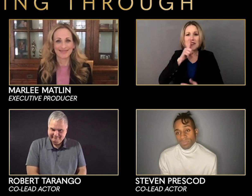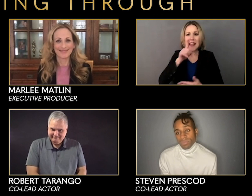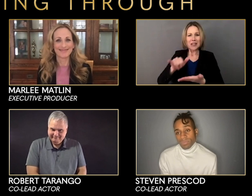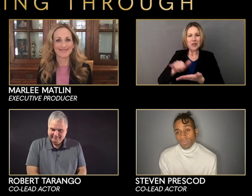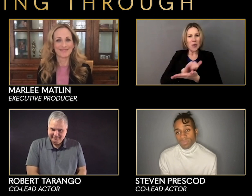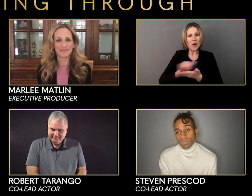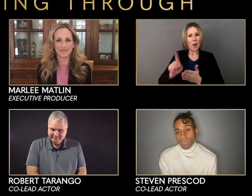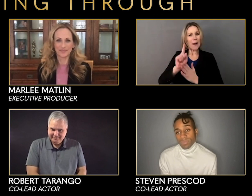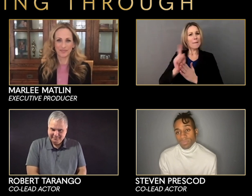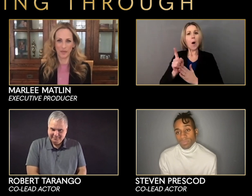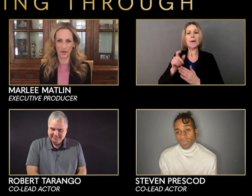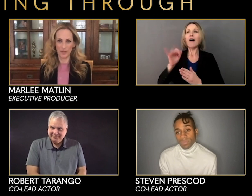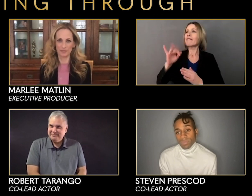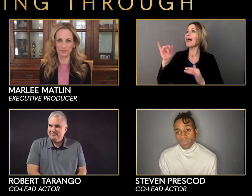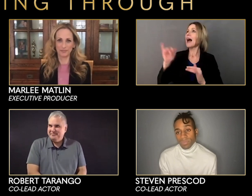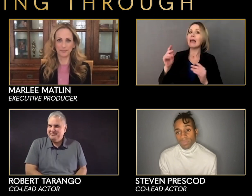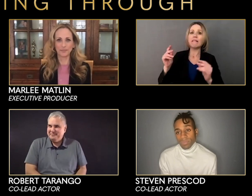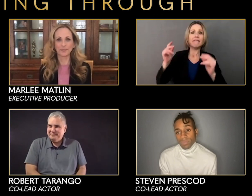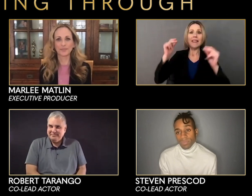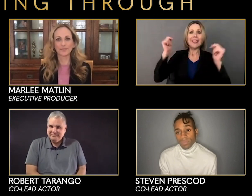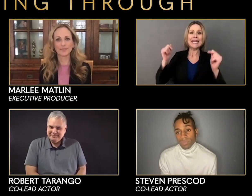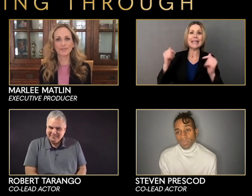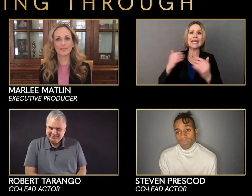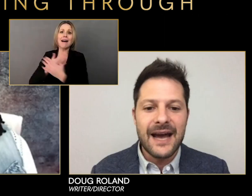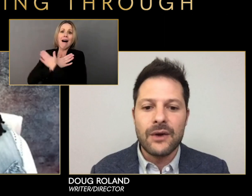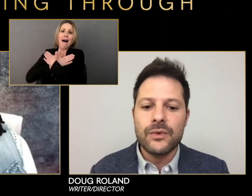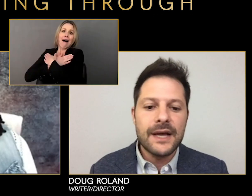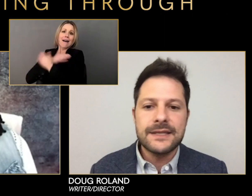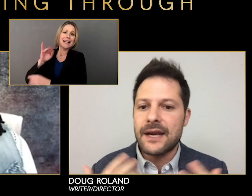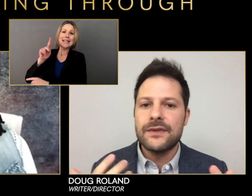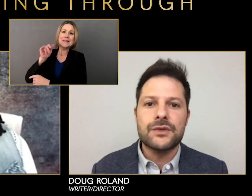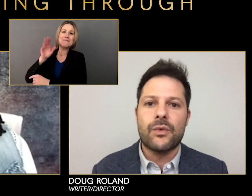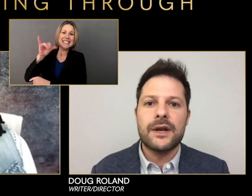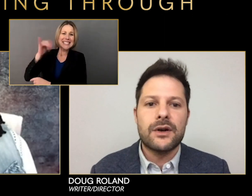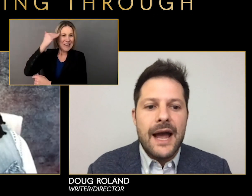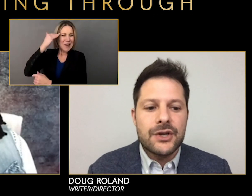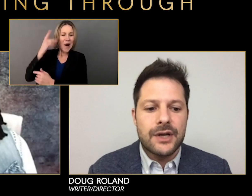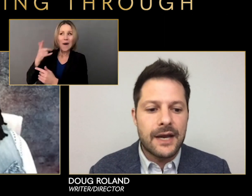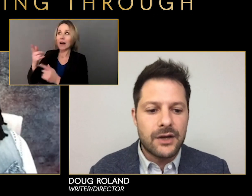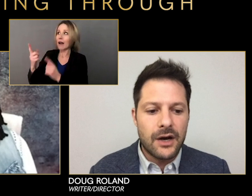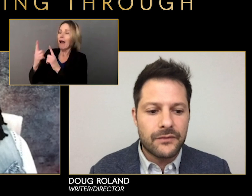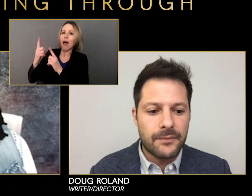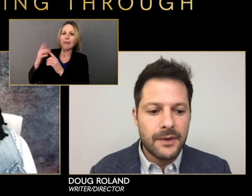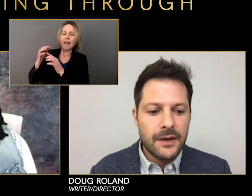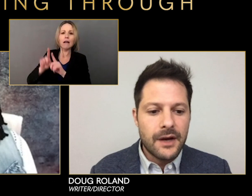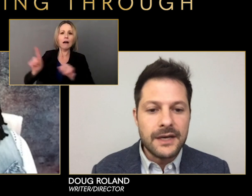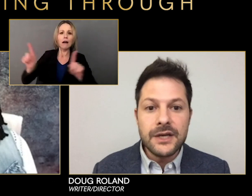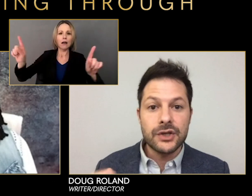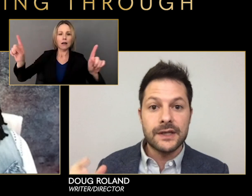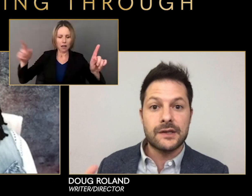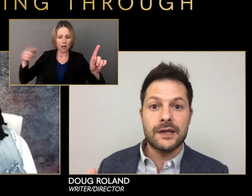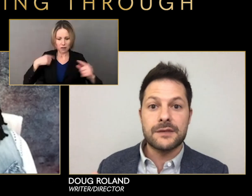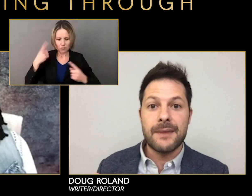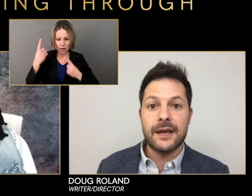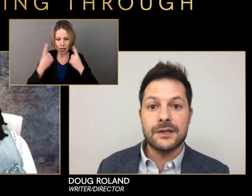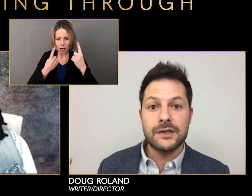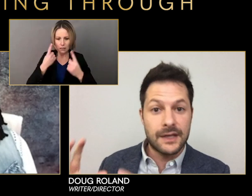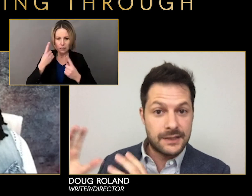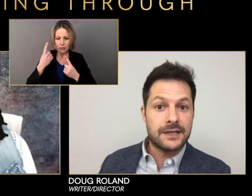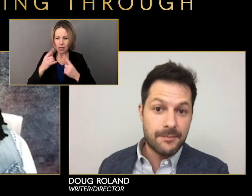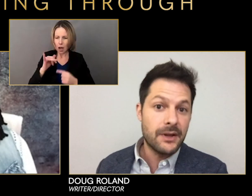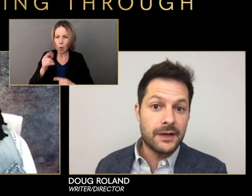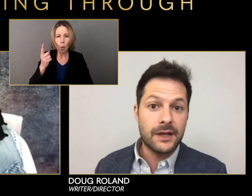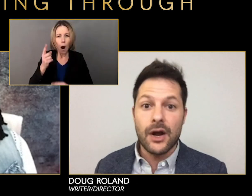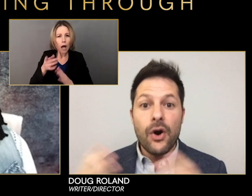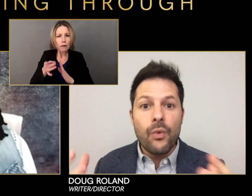drives off into the night, wondering if I'll ever see my new friend again. I realized that in this one interaction, I'd gone from initially seeing this man as